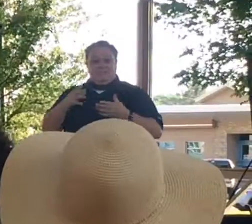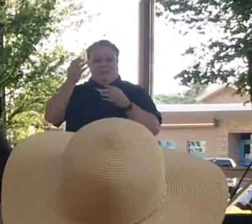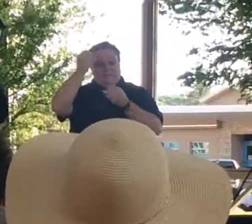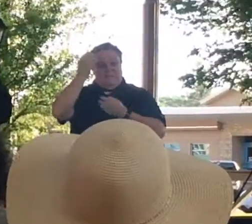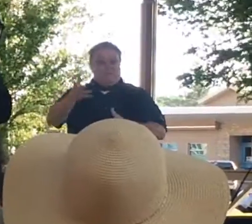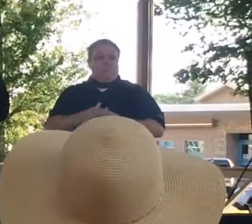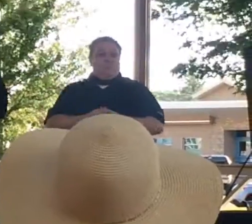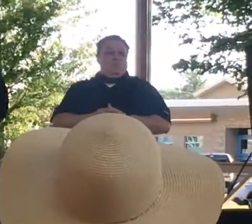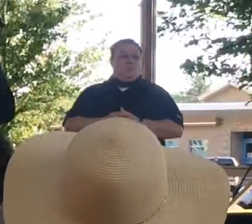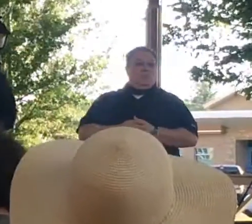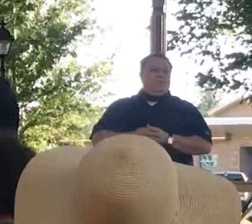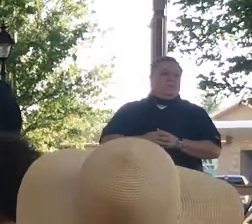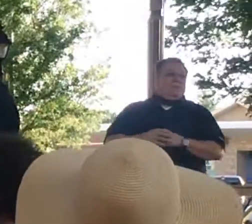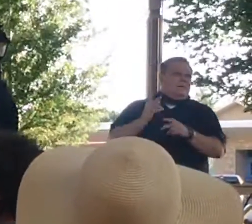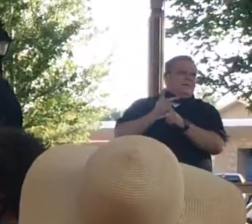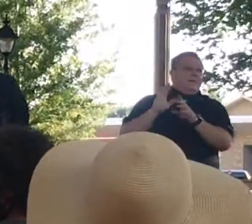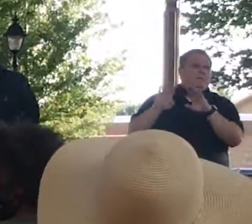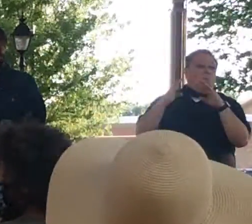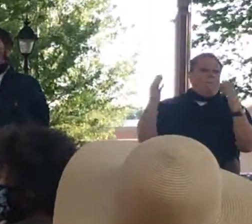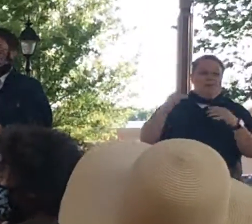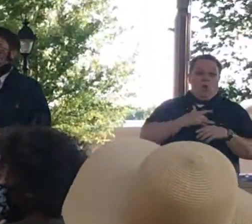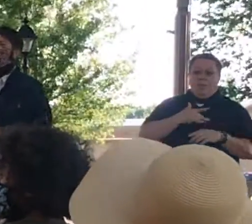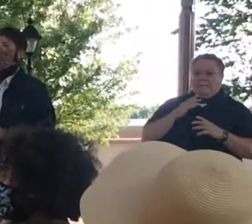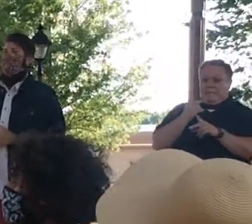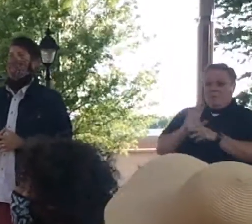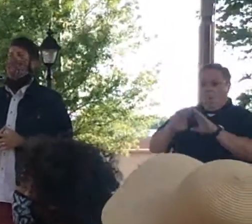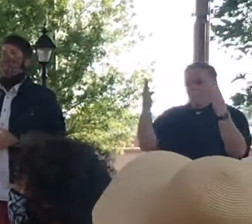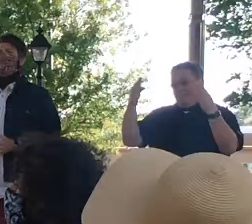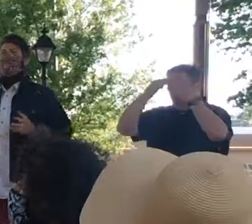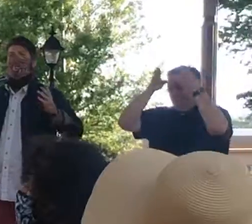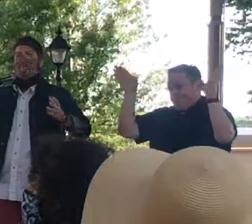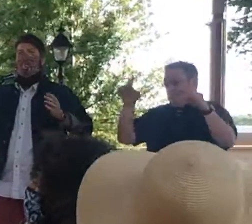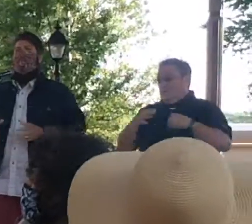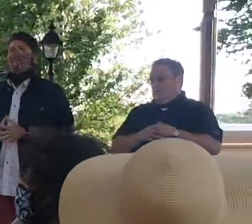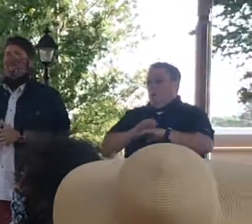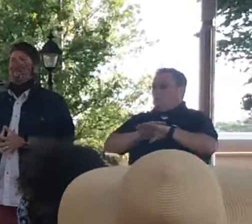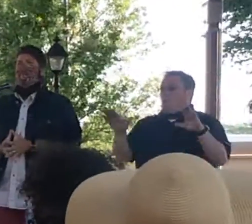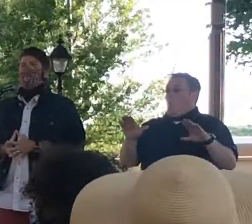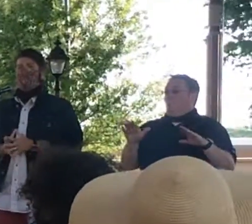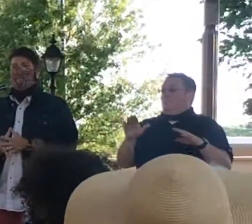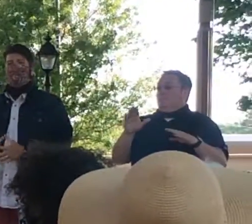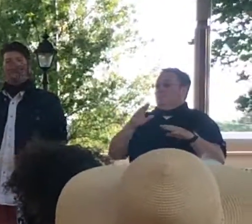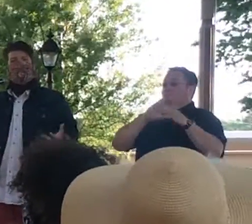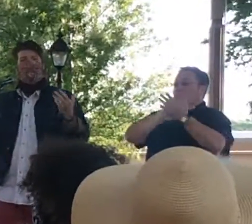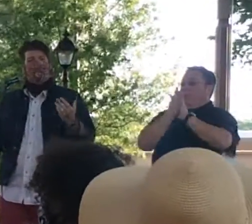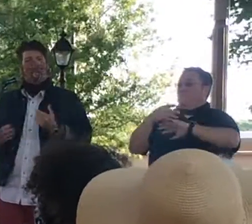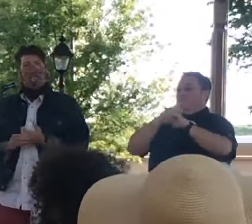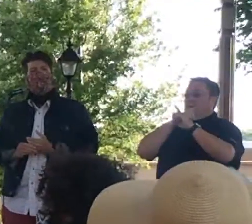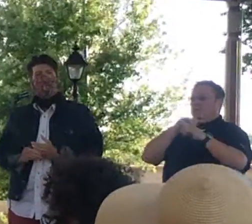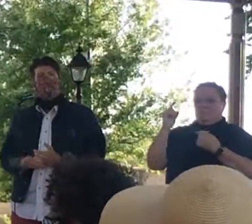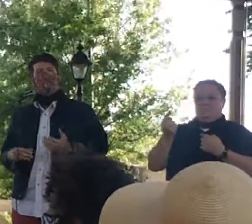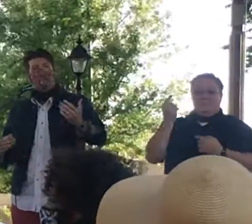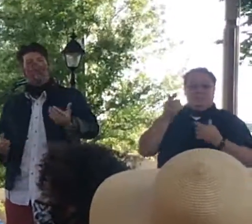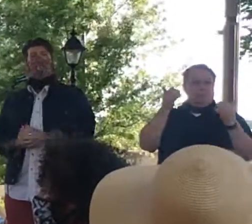telling you. Keep an open heart. Keep an open mind. Do not be defensive when somebody